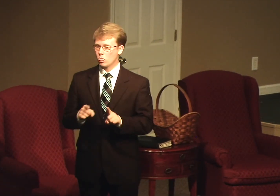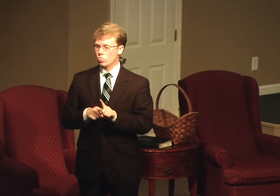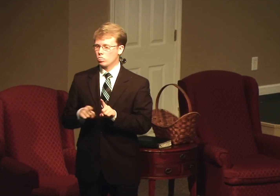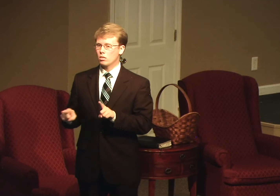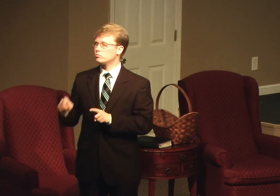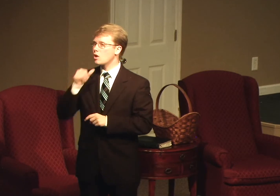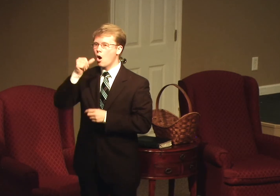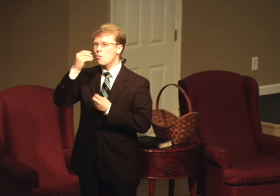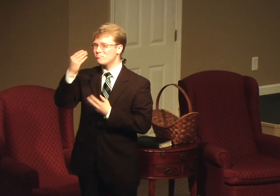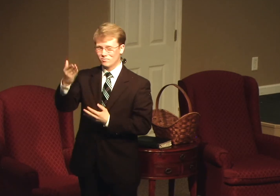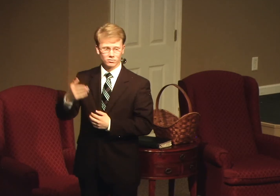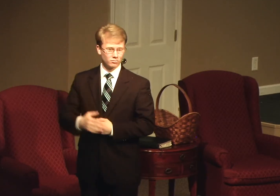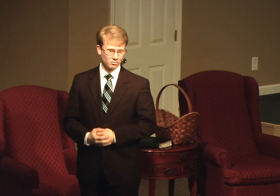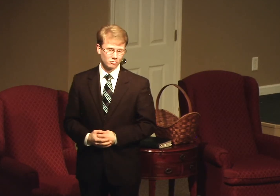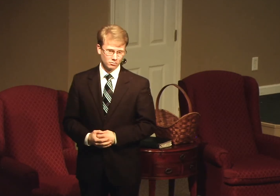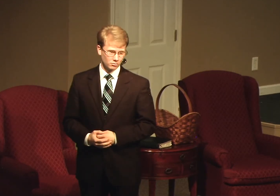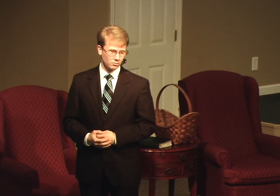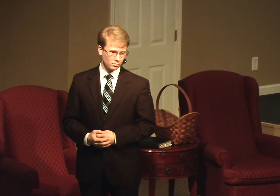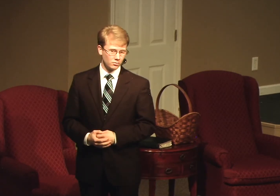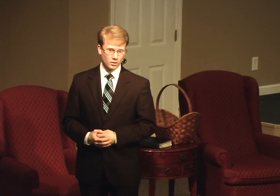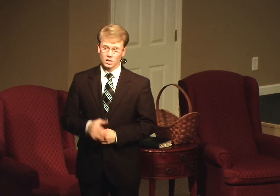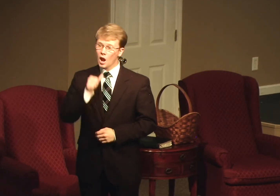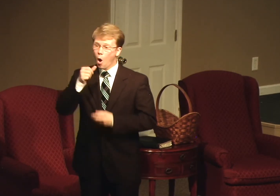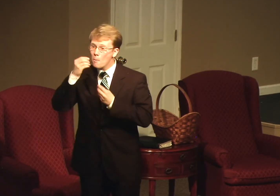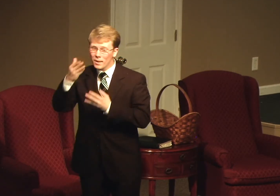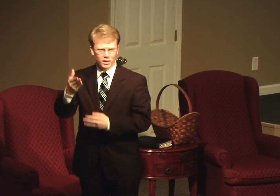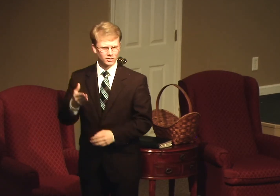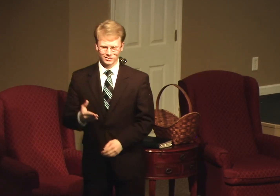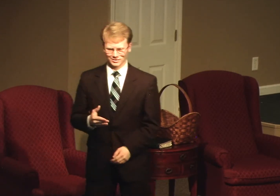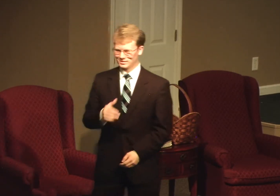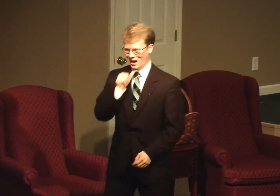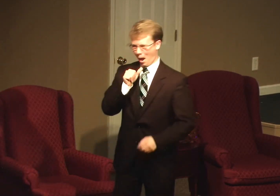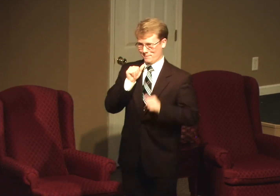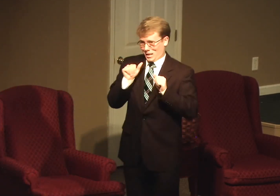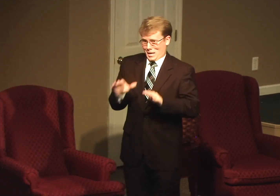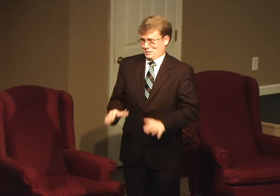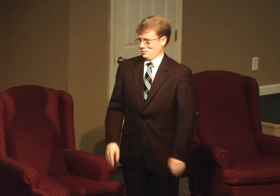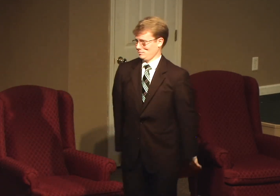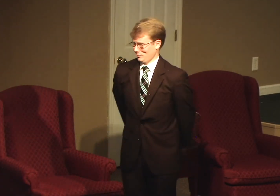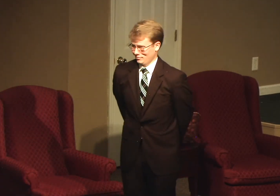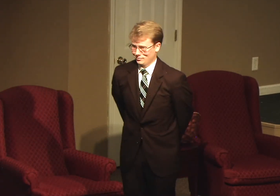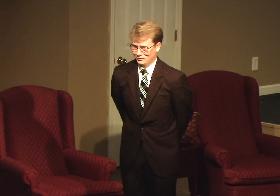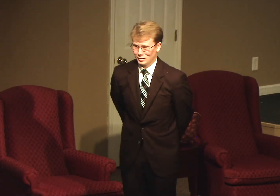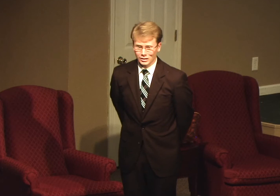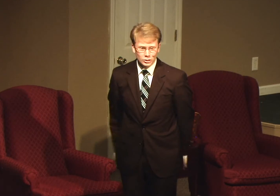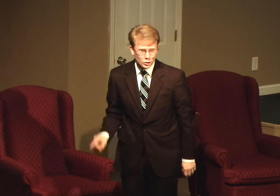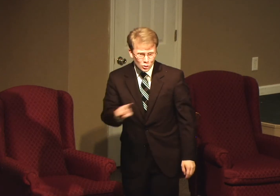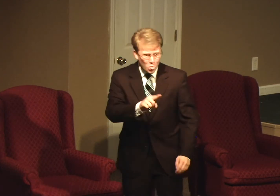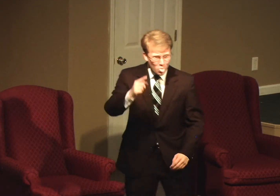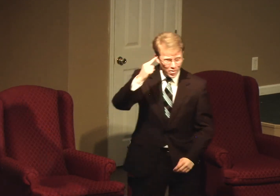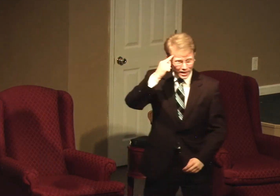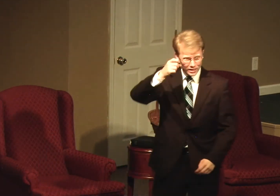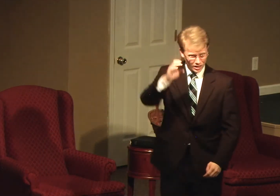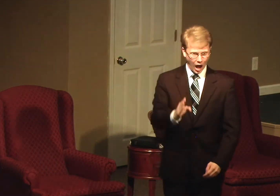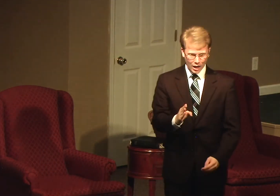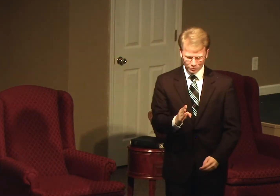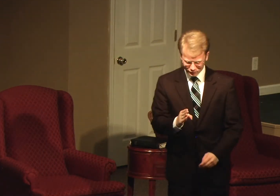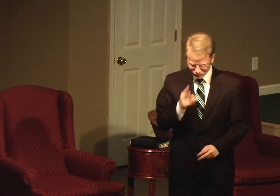you know that Christians can get discouraged too. They can go away from God. They can not obey.